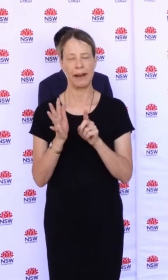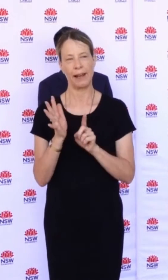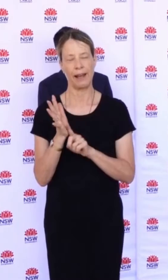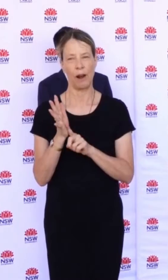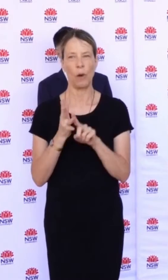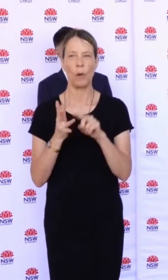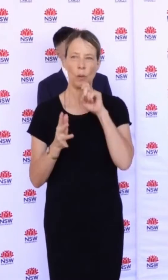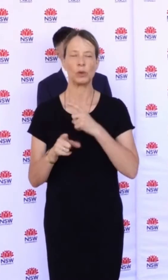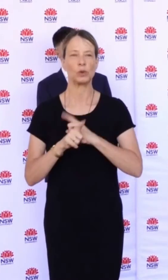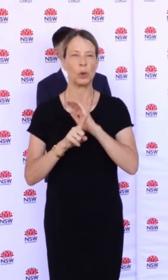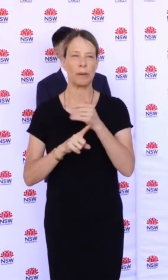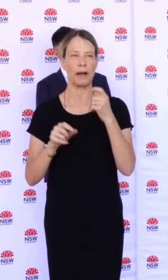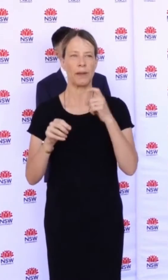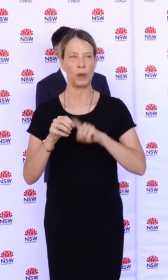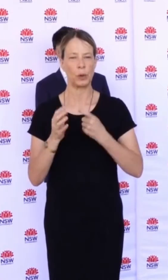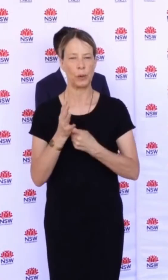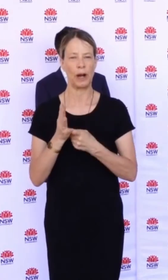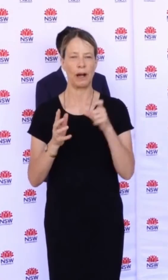usage thereof. Thank you.